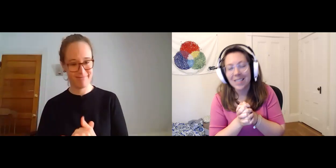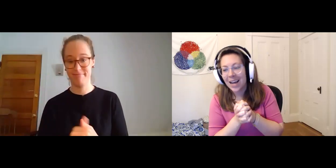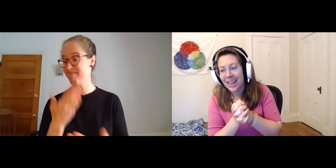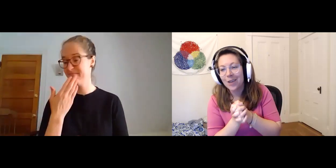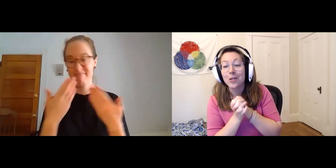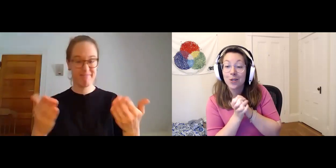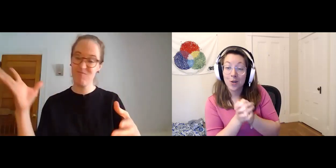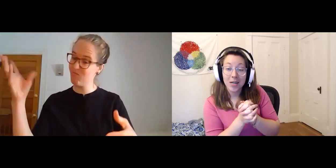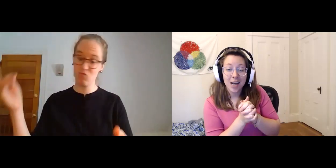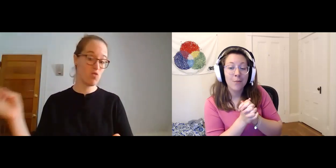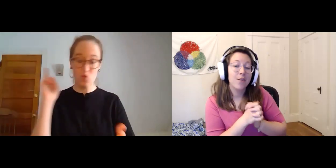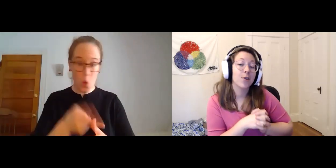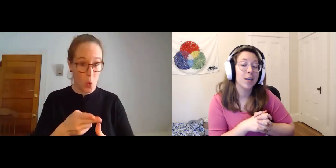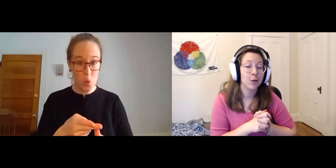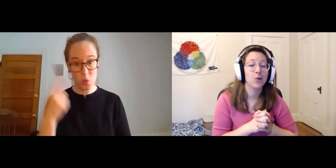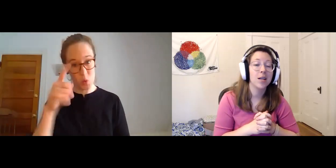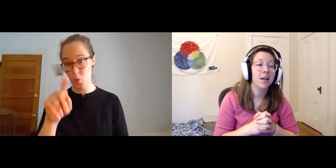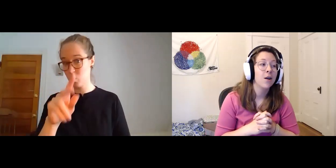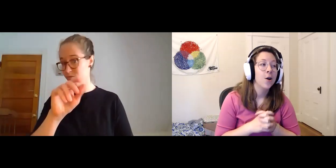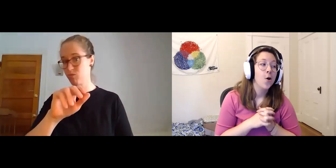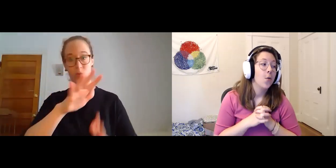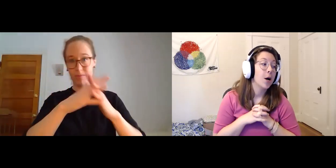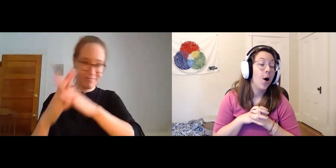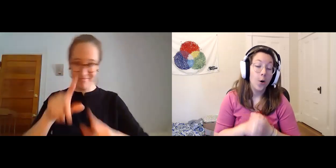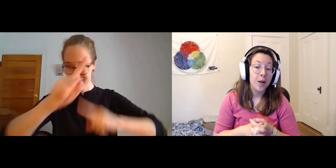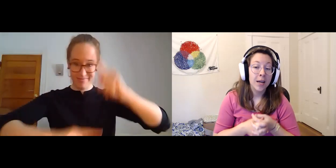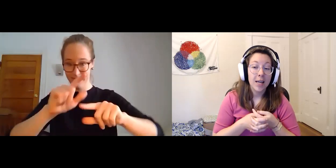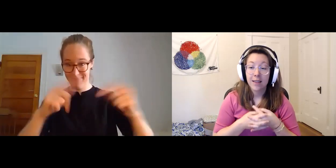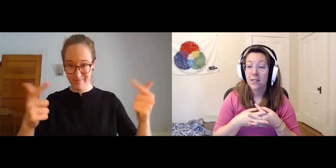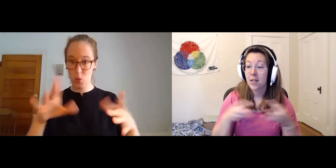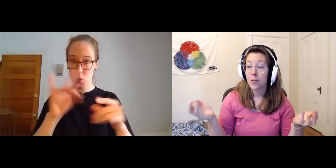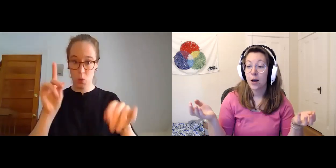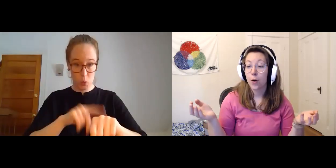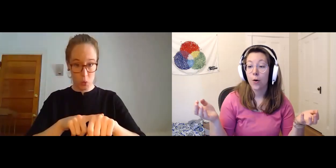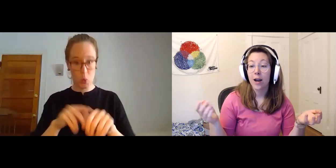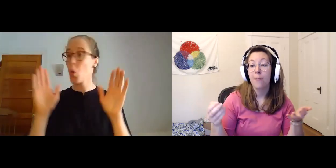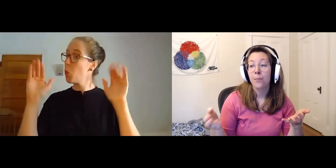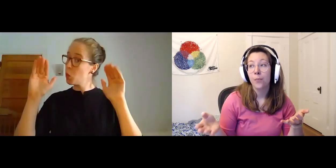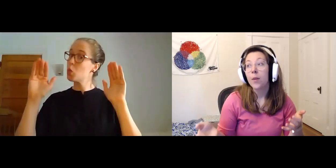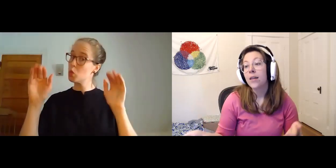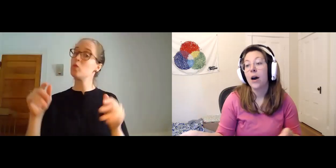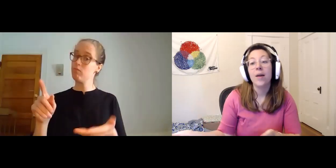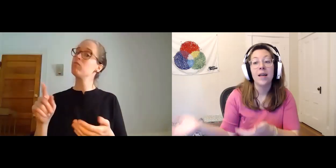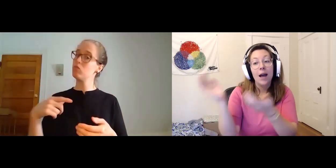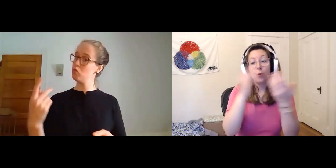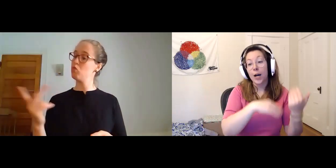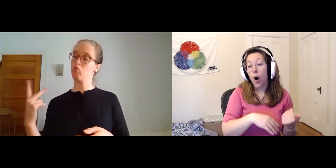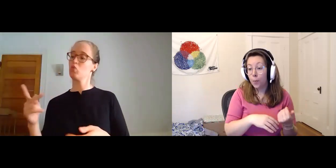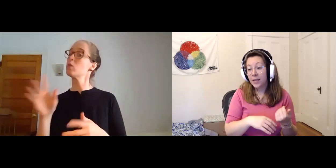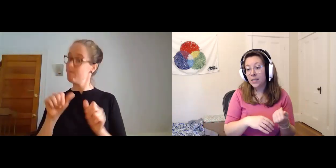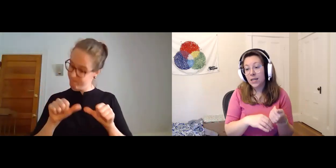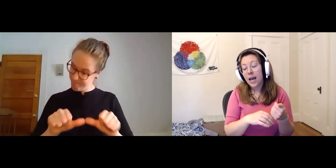American Sign Language Storytime. We've really enjoyed it. We're hoping that this is going to be a program that when the